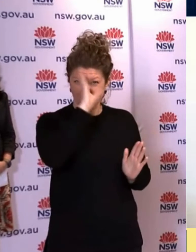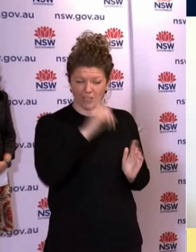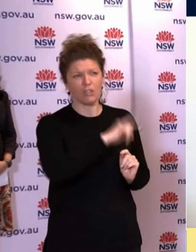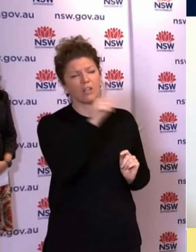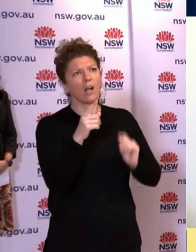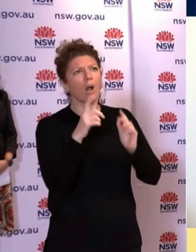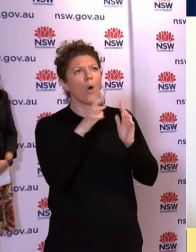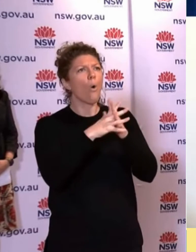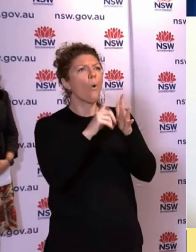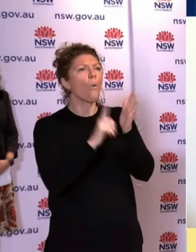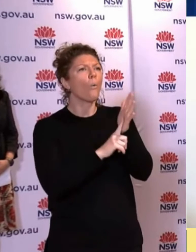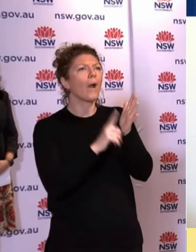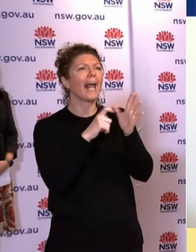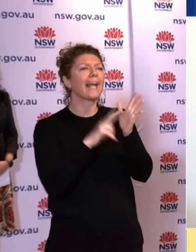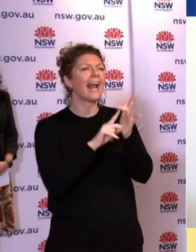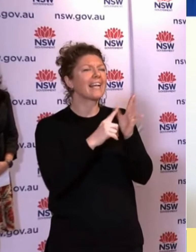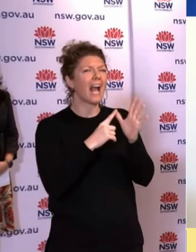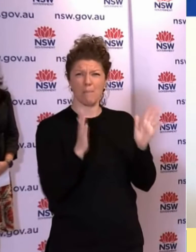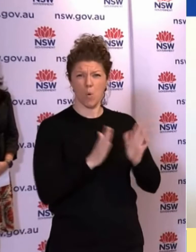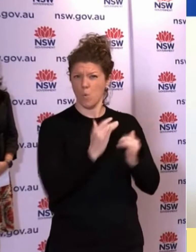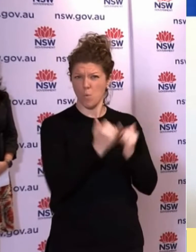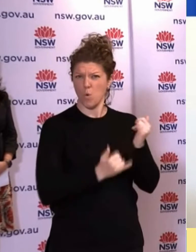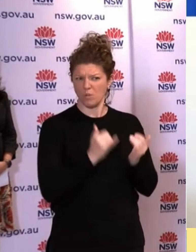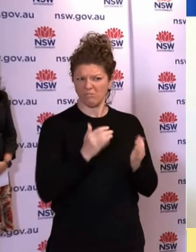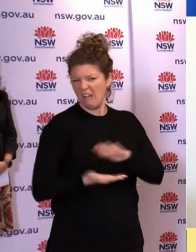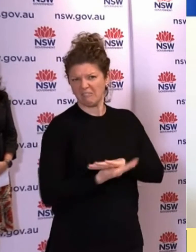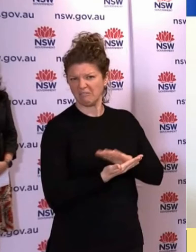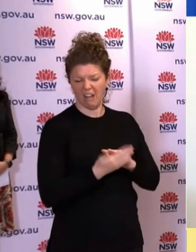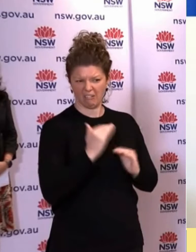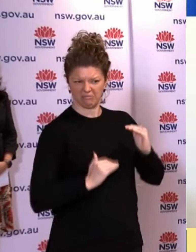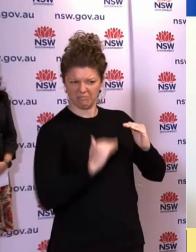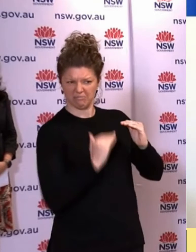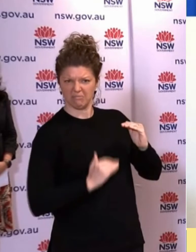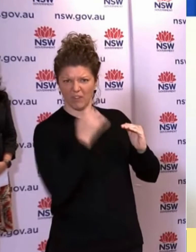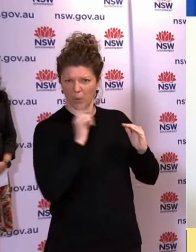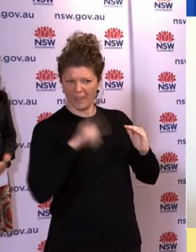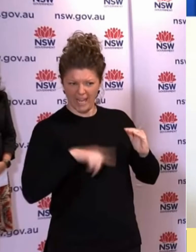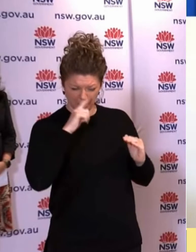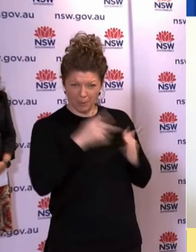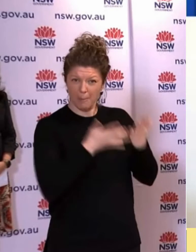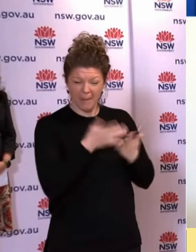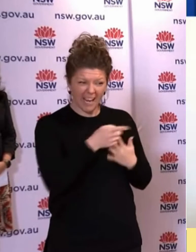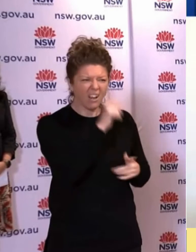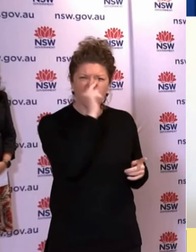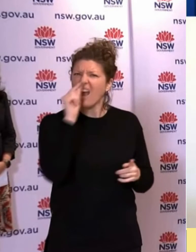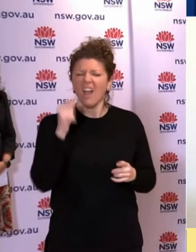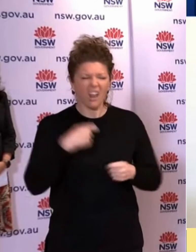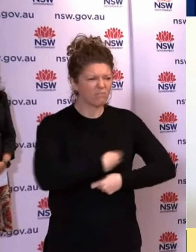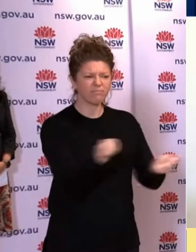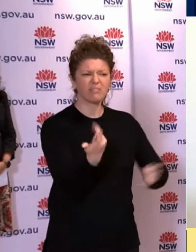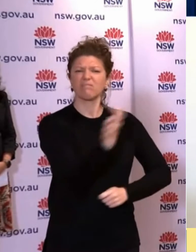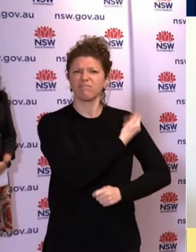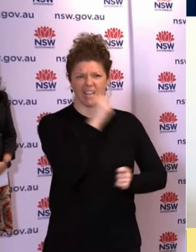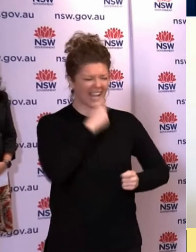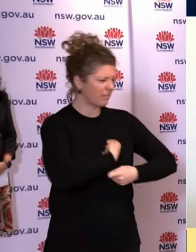Wilcannia smaller than that. So I think that we might achieve a reasonable vaccination rate there